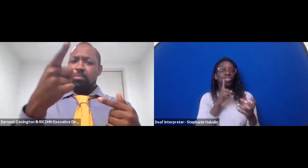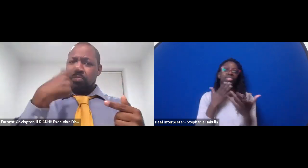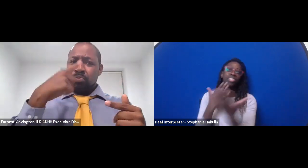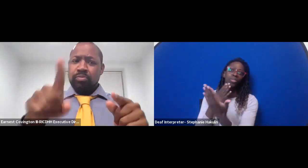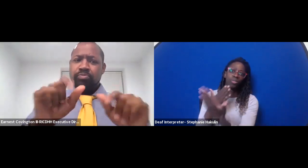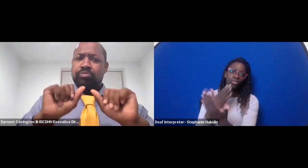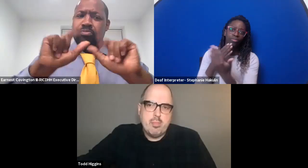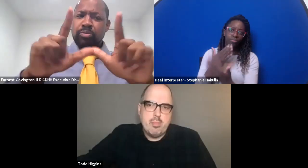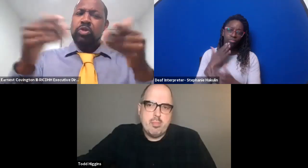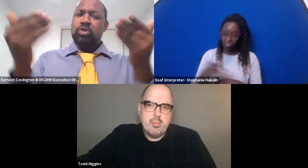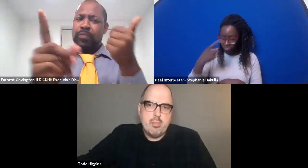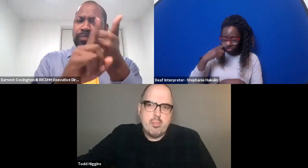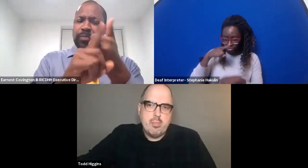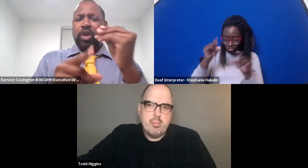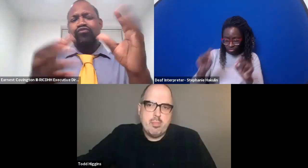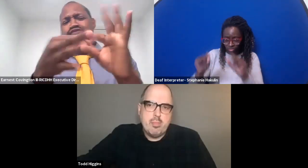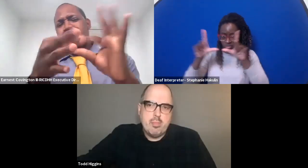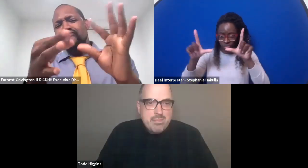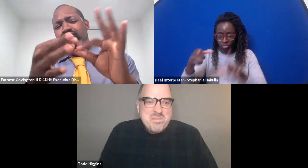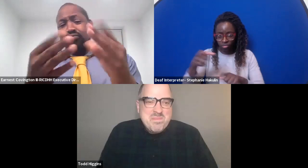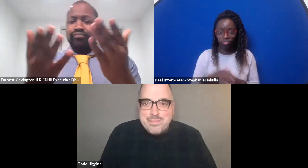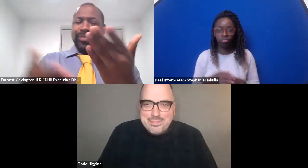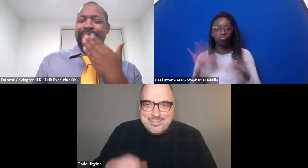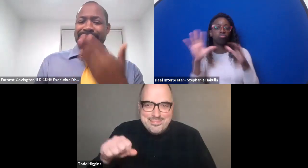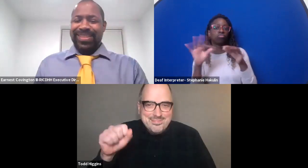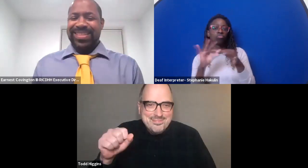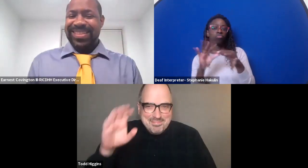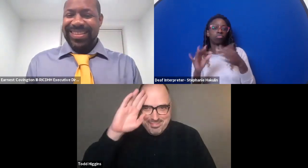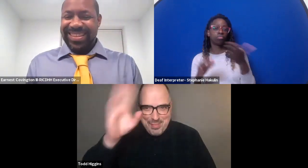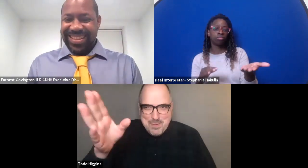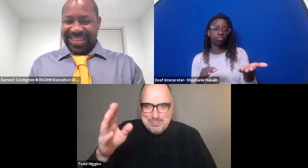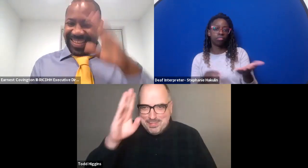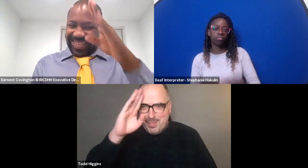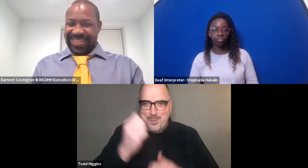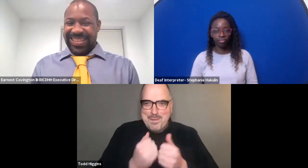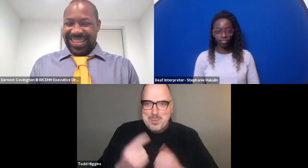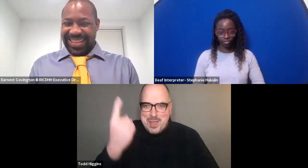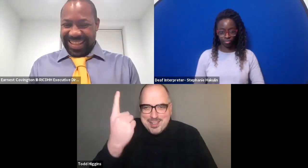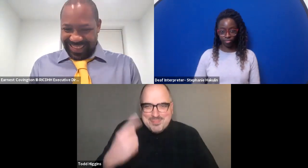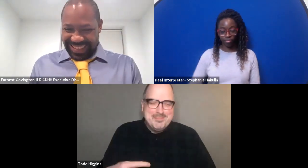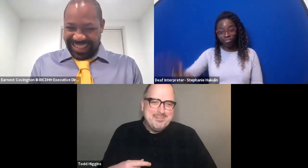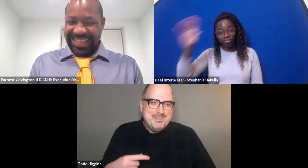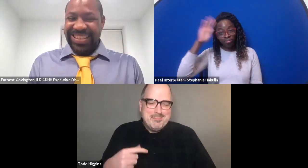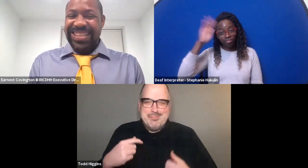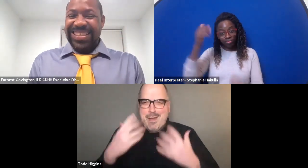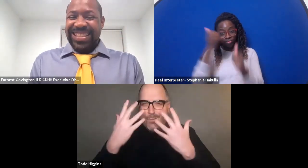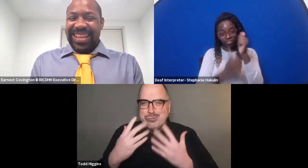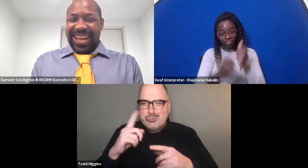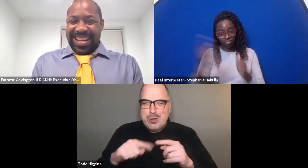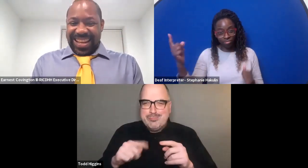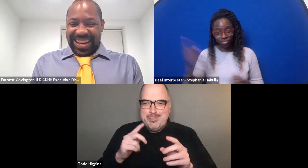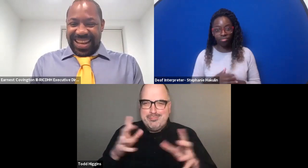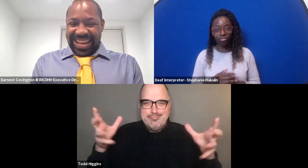We really appreciate your generosity. And I'd love for you, Todd, to come online and introduce